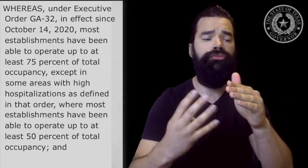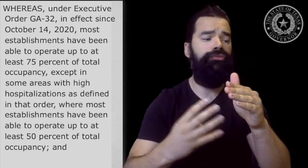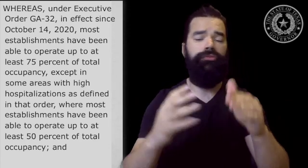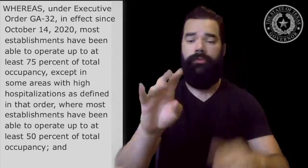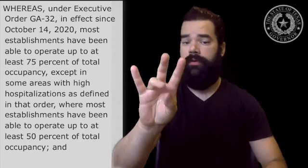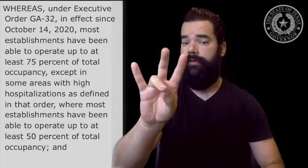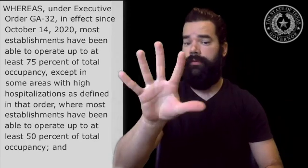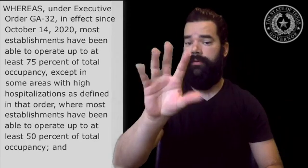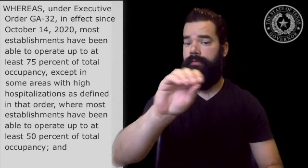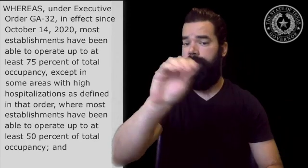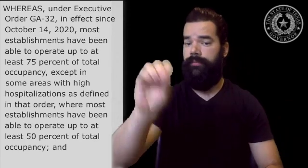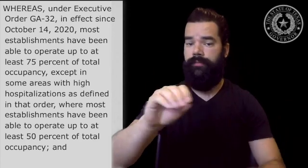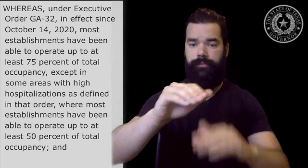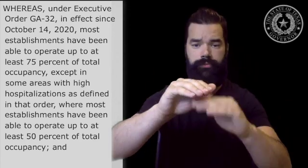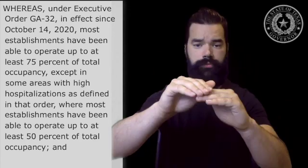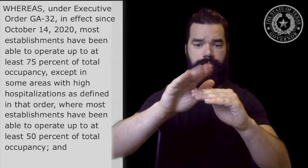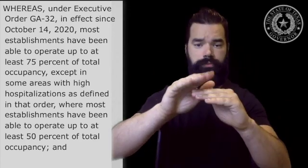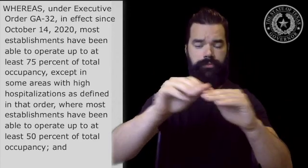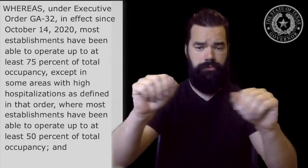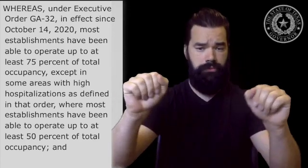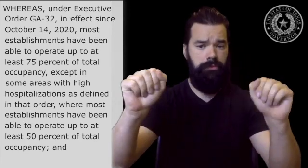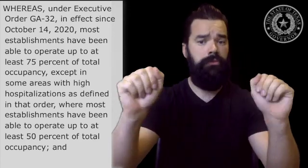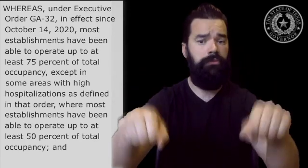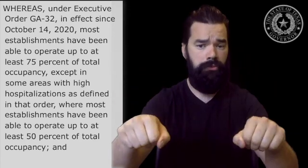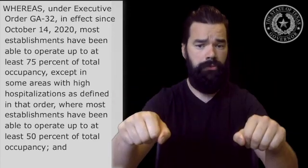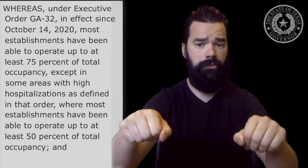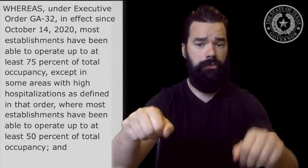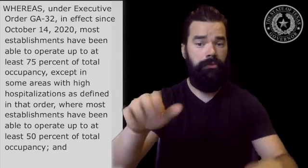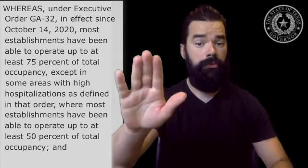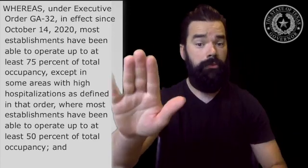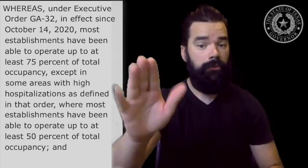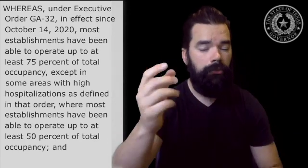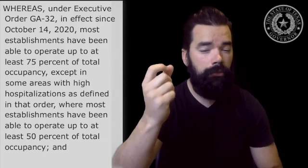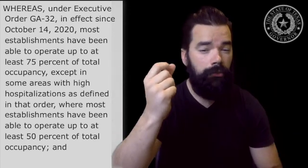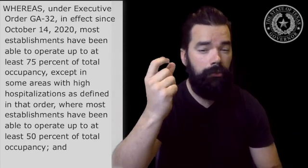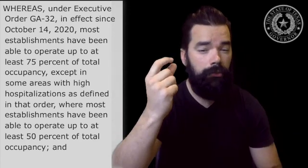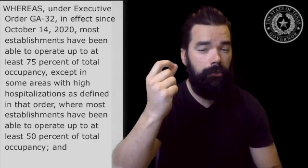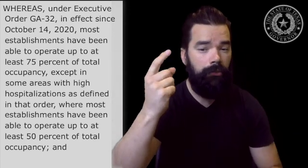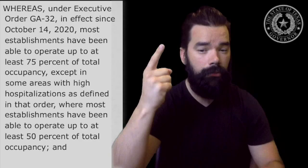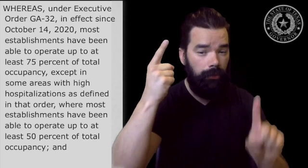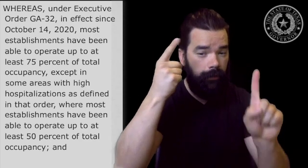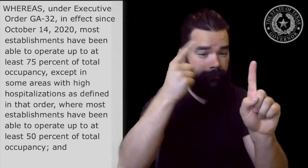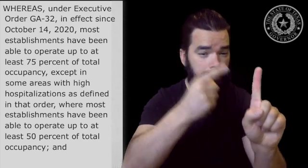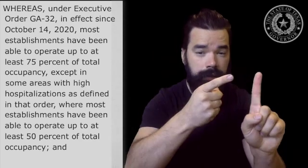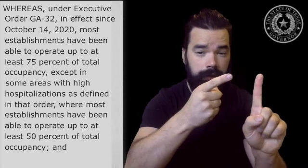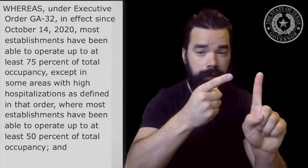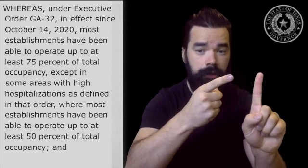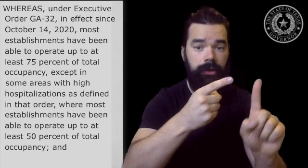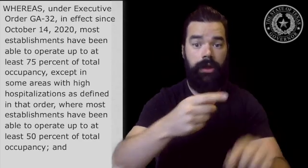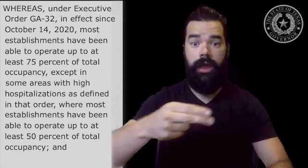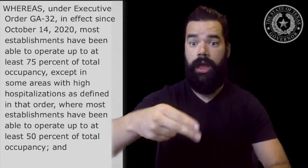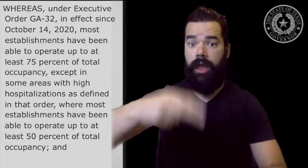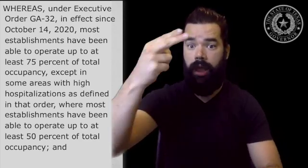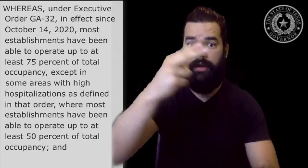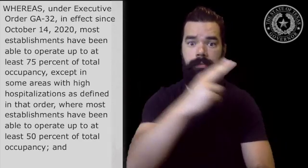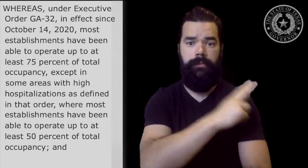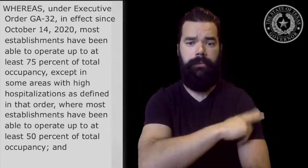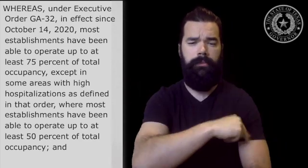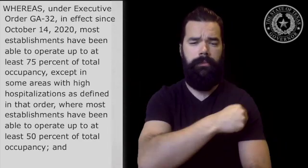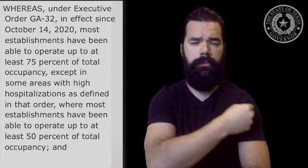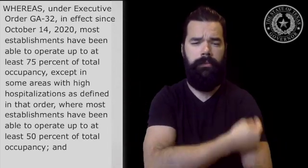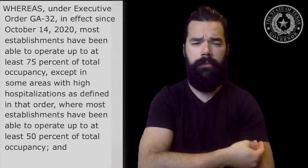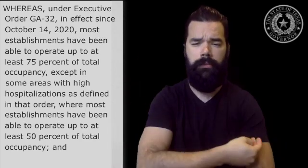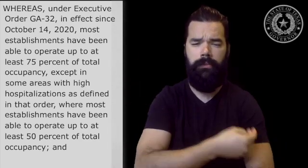order, where most establishments have been able to operate up to at least 50% of total